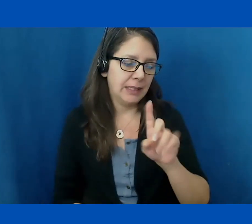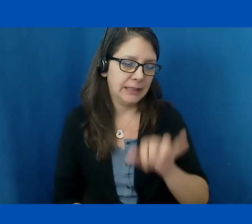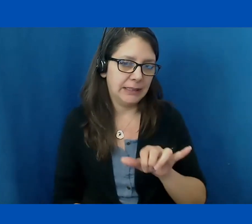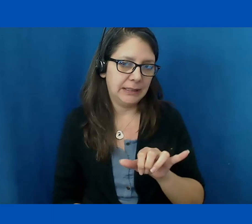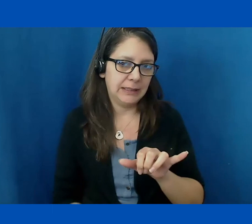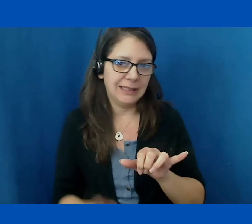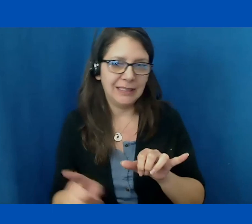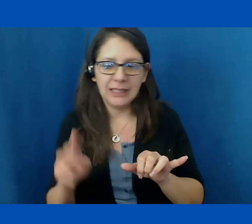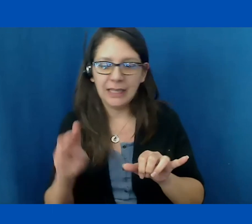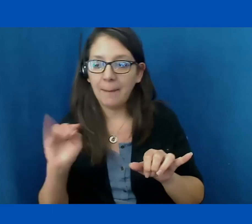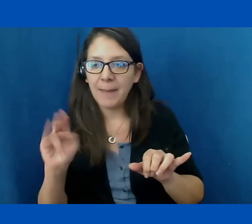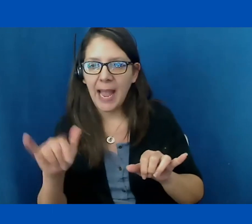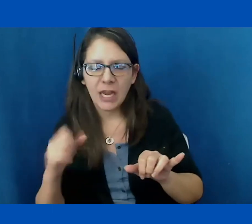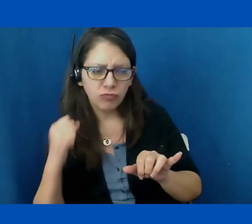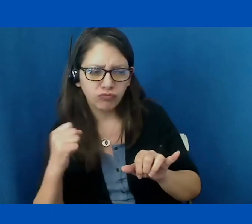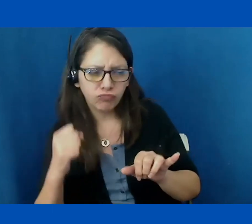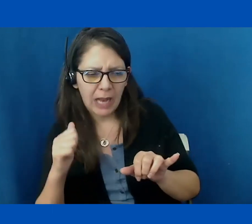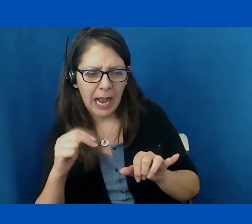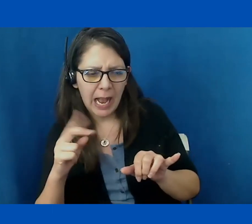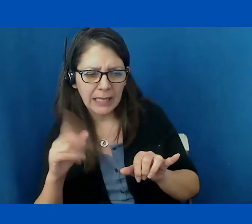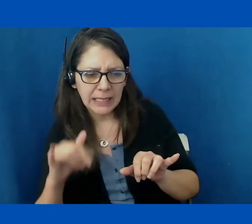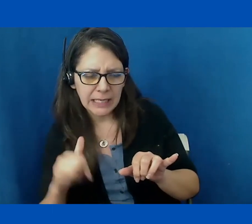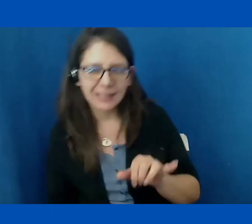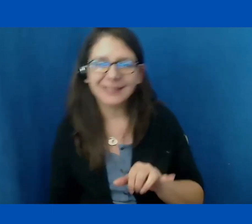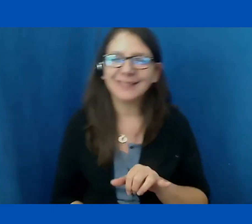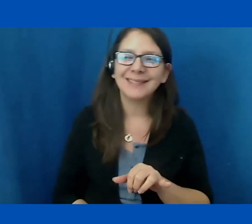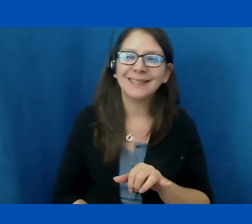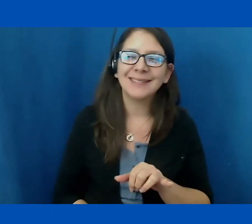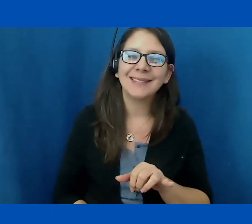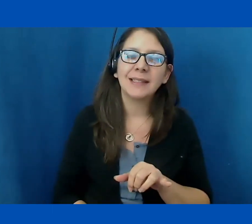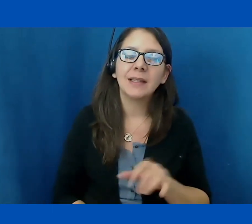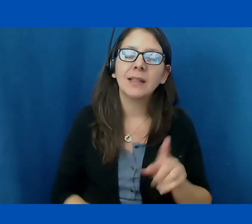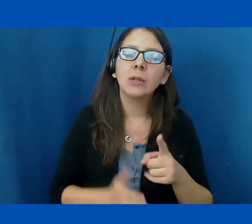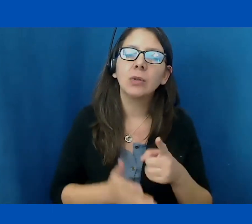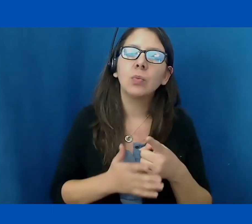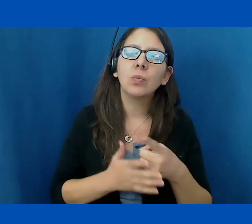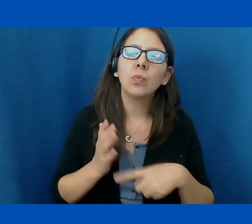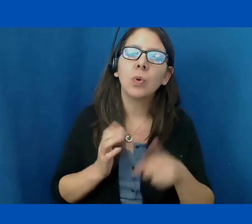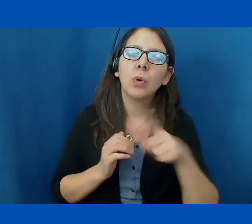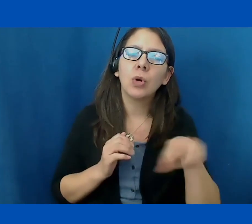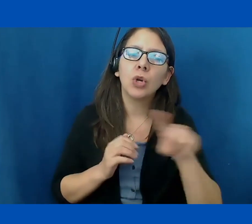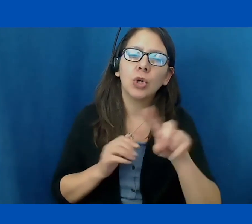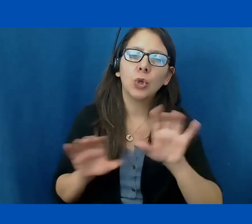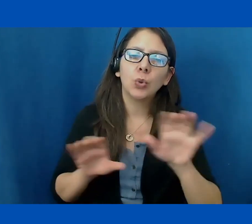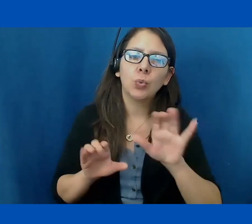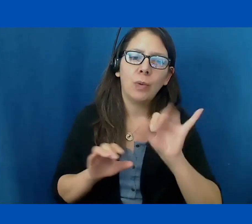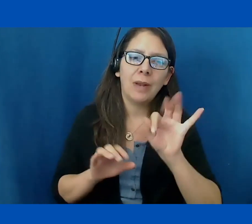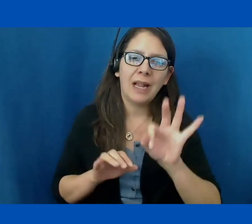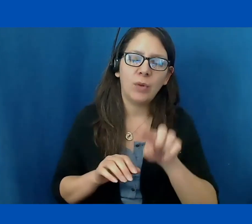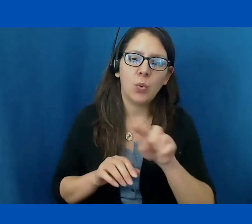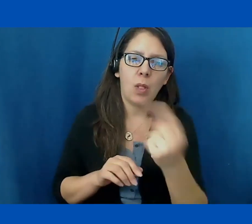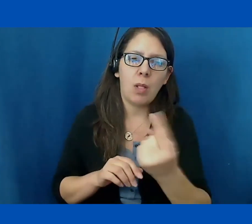Andy. Yep. I hear you. What do you guys do when you guys are just by yourself? How do you guys